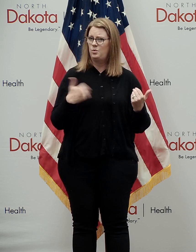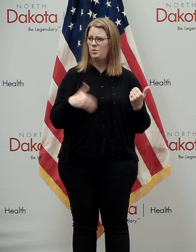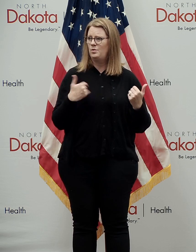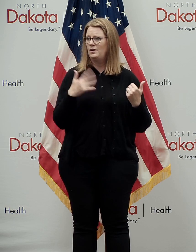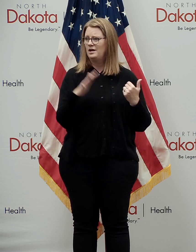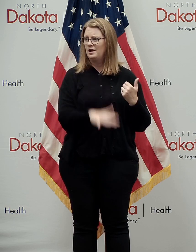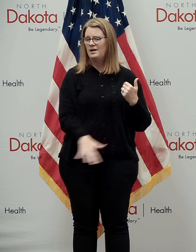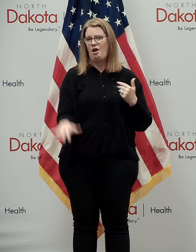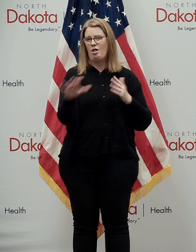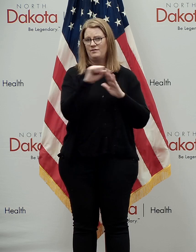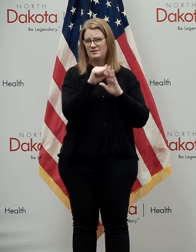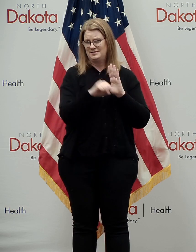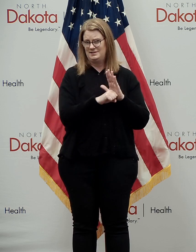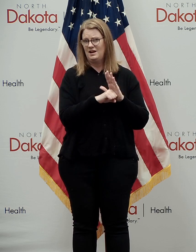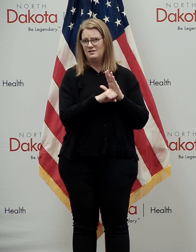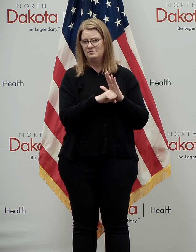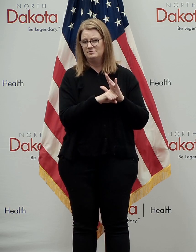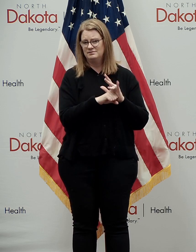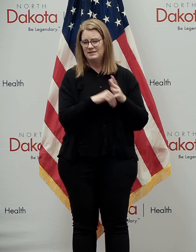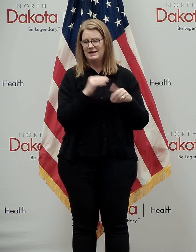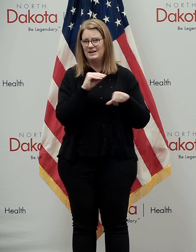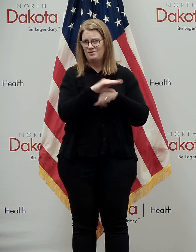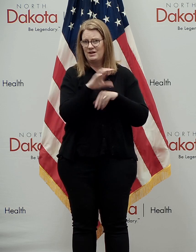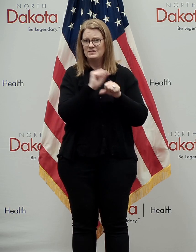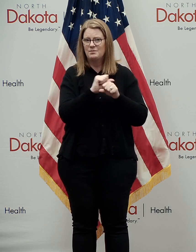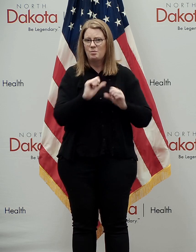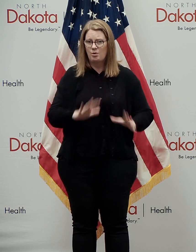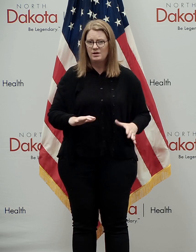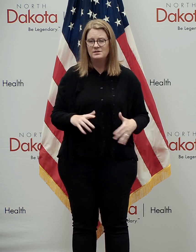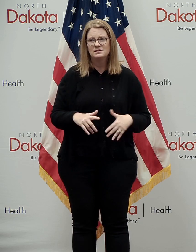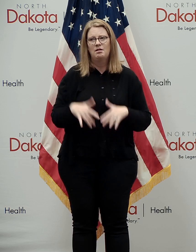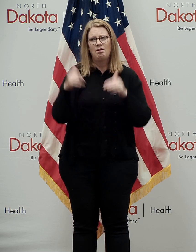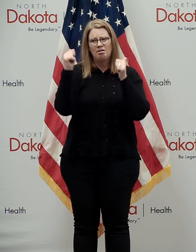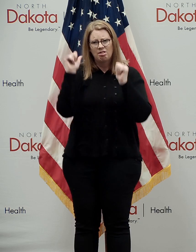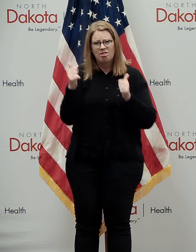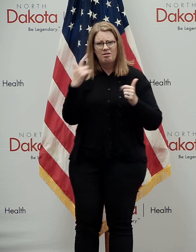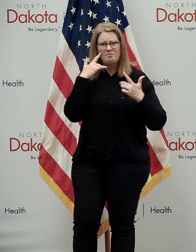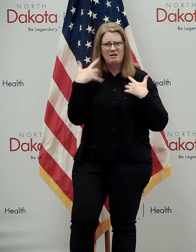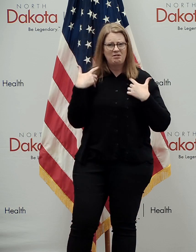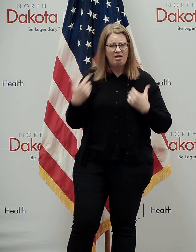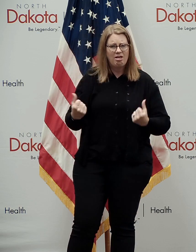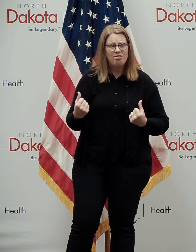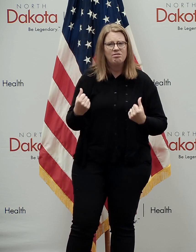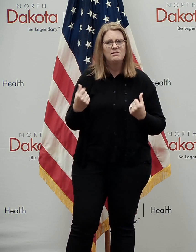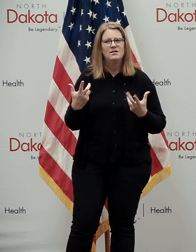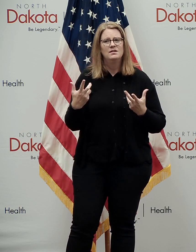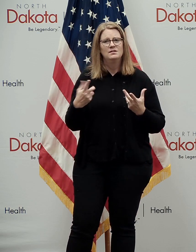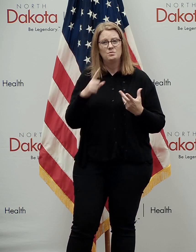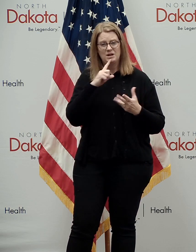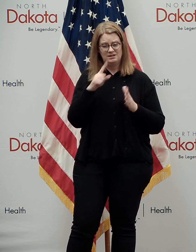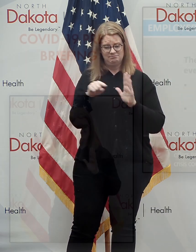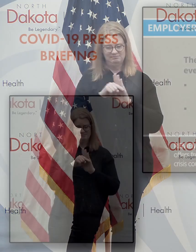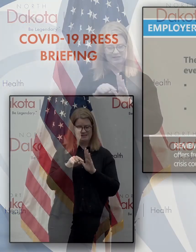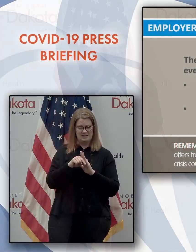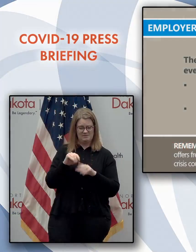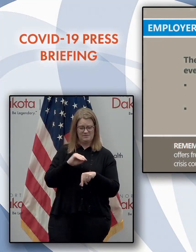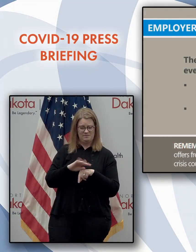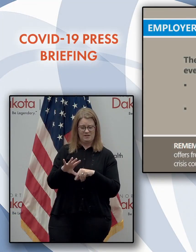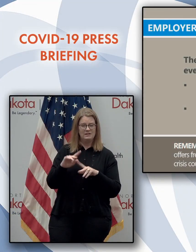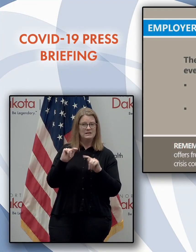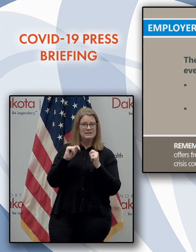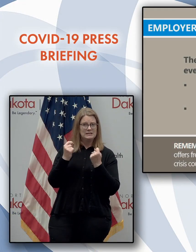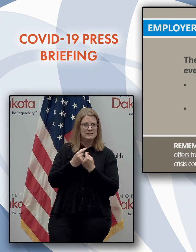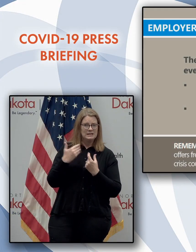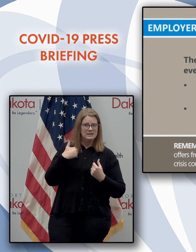affects employees as well. Poor mental health and stress can negatively affect team members at businesses through